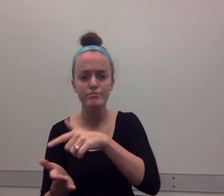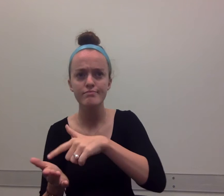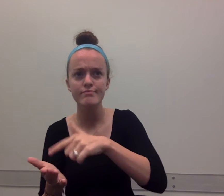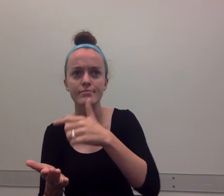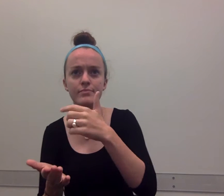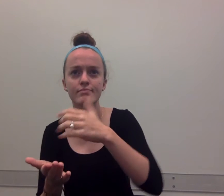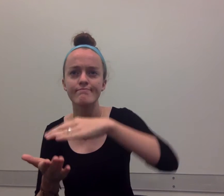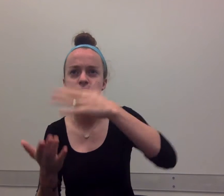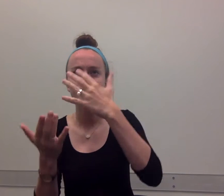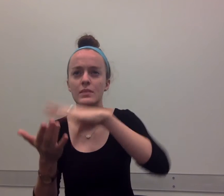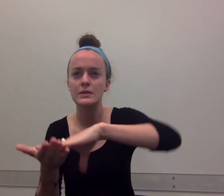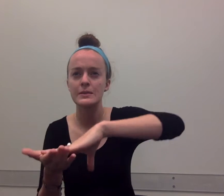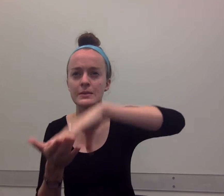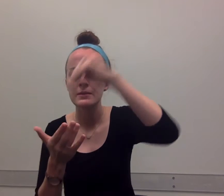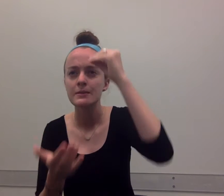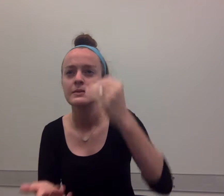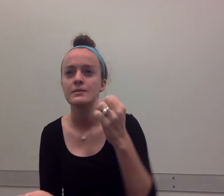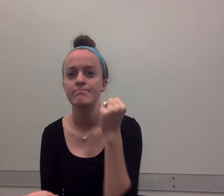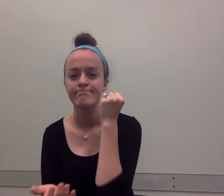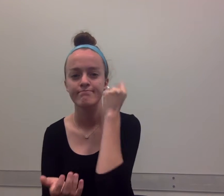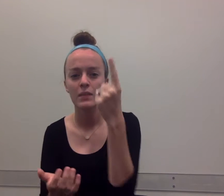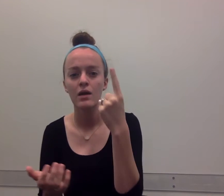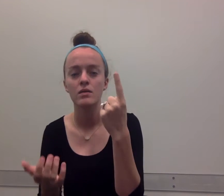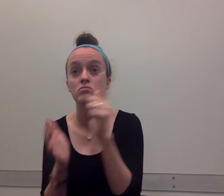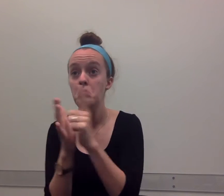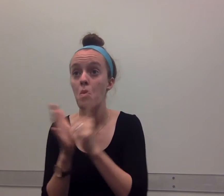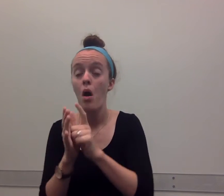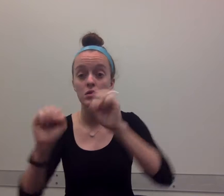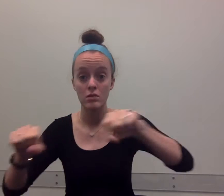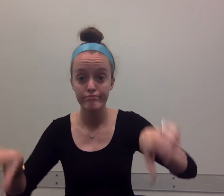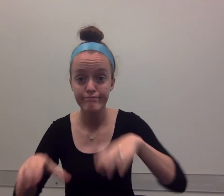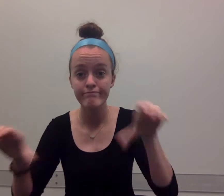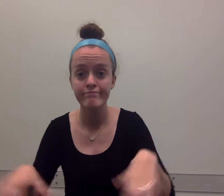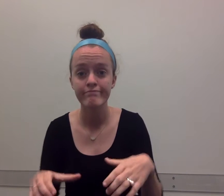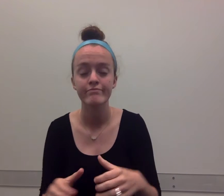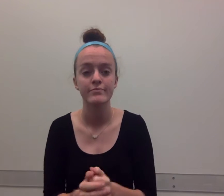I can do. But what I've learned most of all, that it's your experience that really